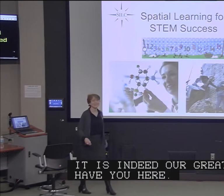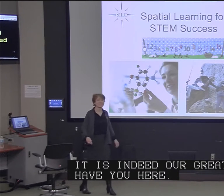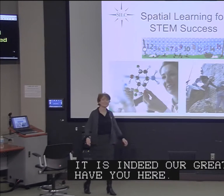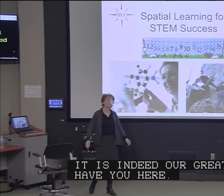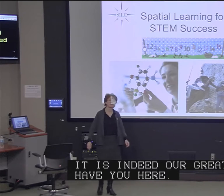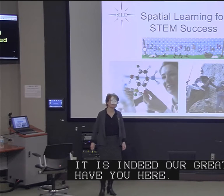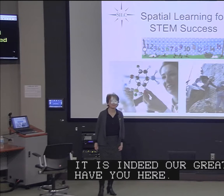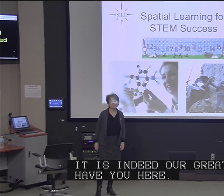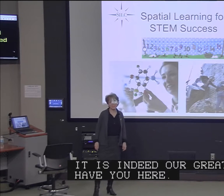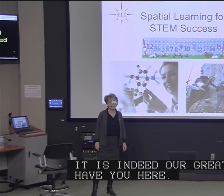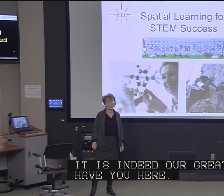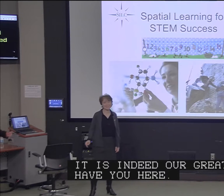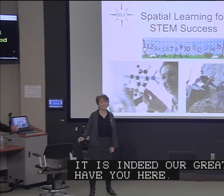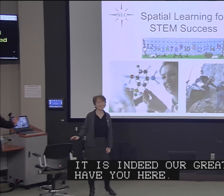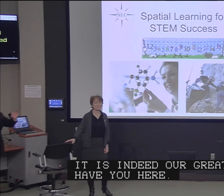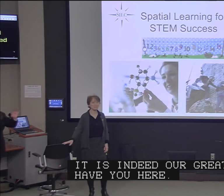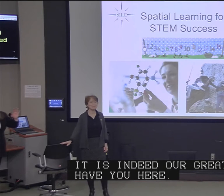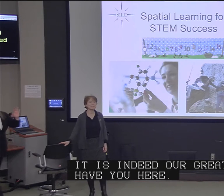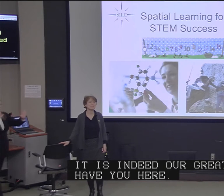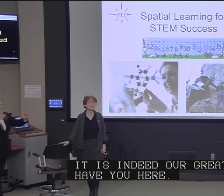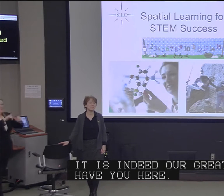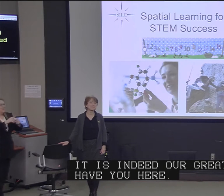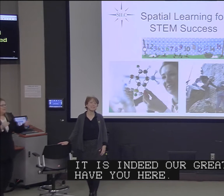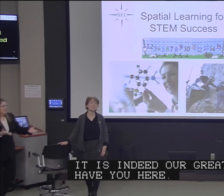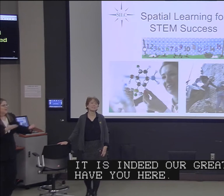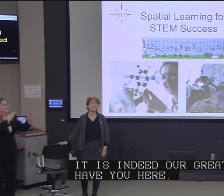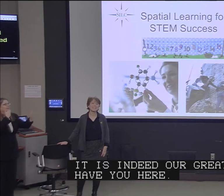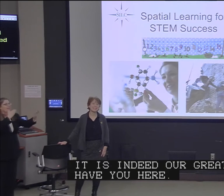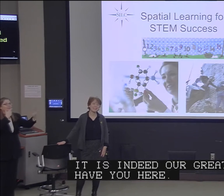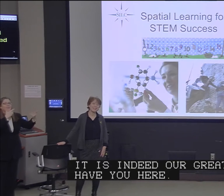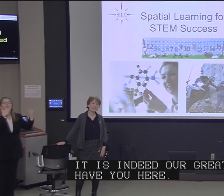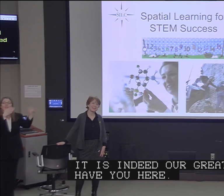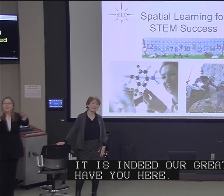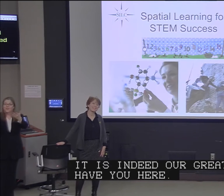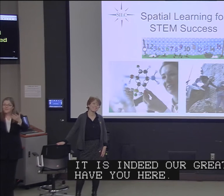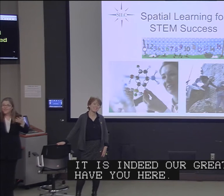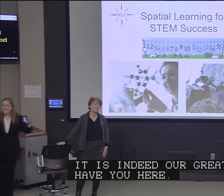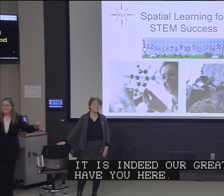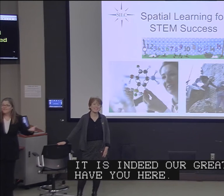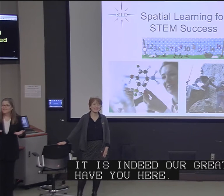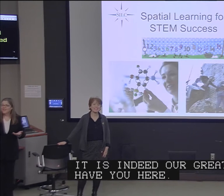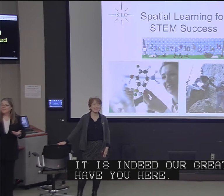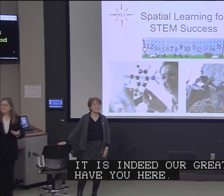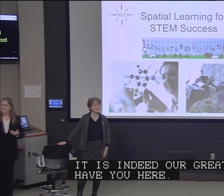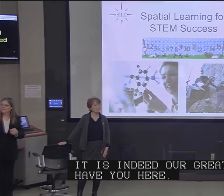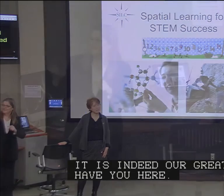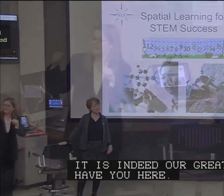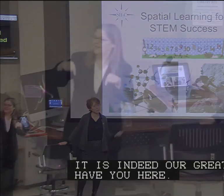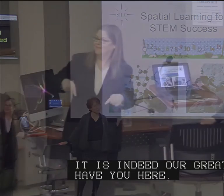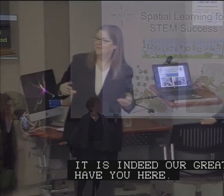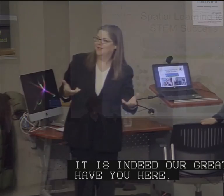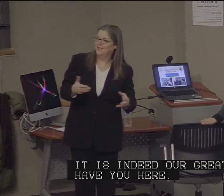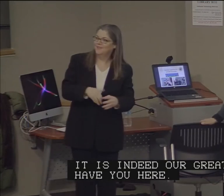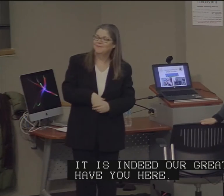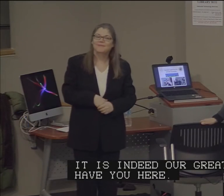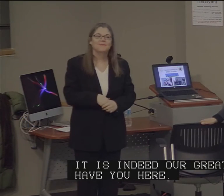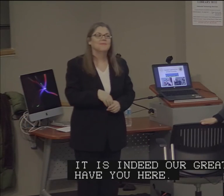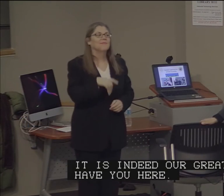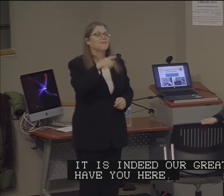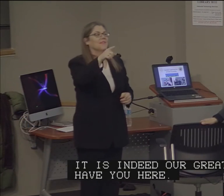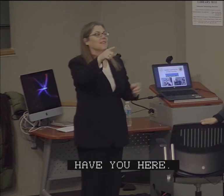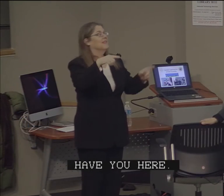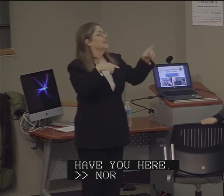Well, it's wonderful to be here. Thank you very much for inviting me. So the pictures on this